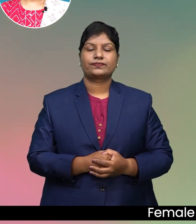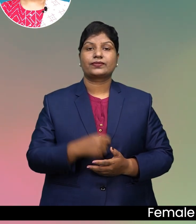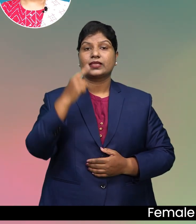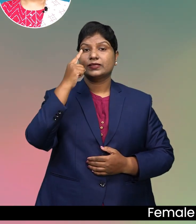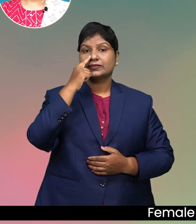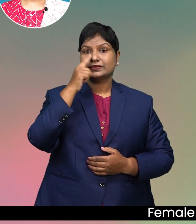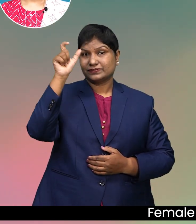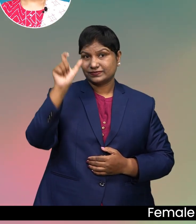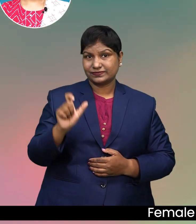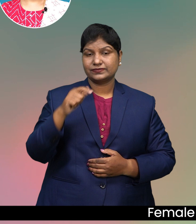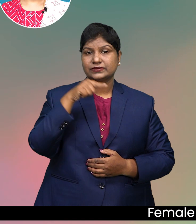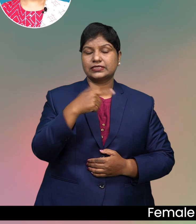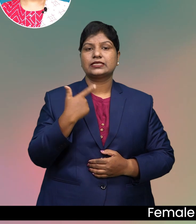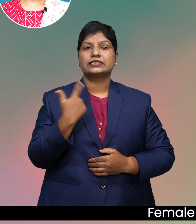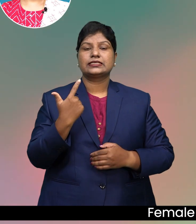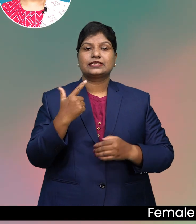female reproductive system,